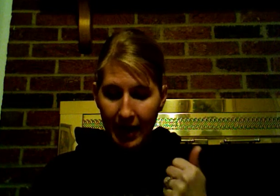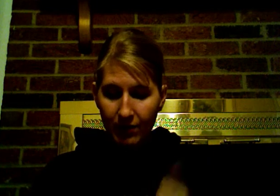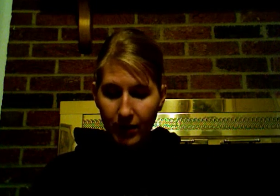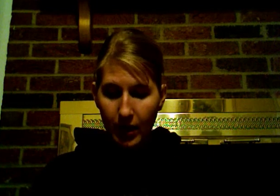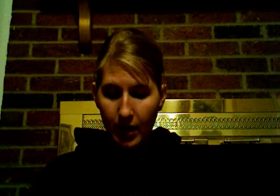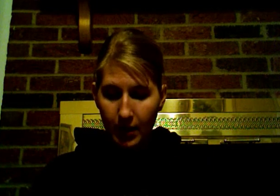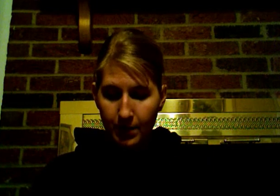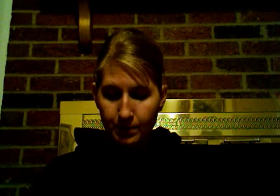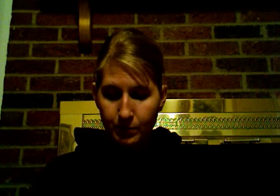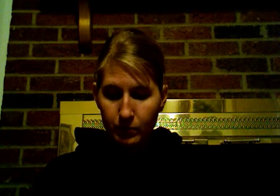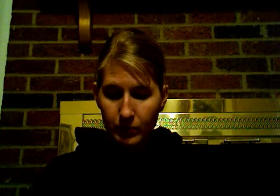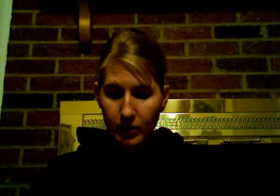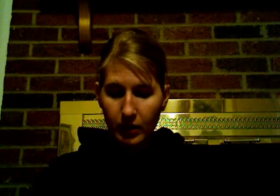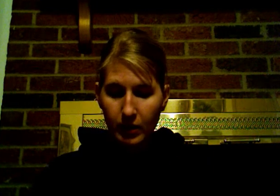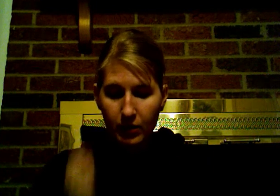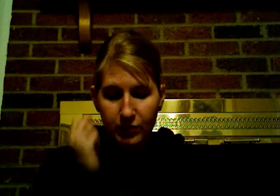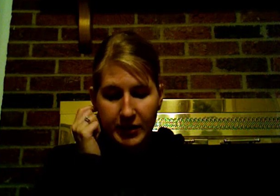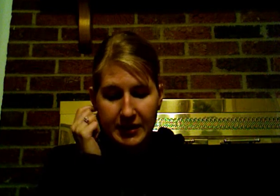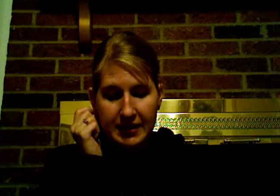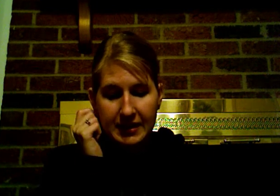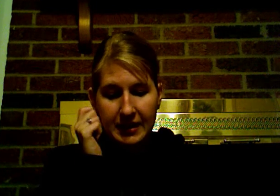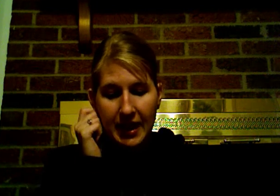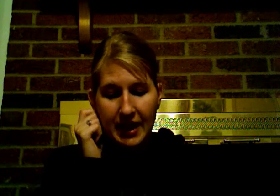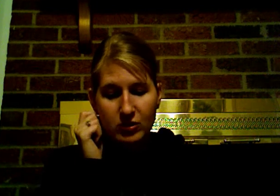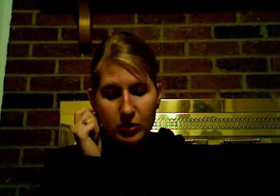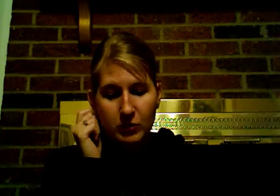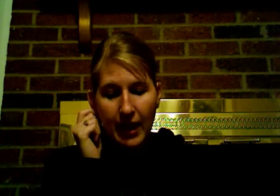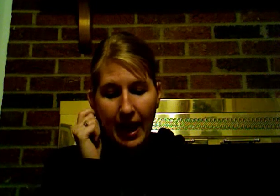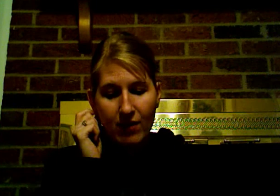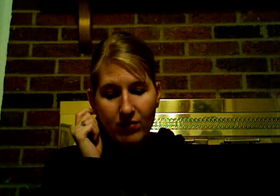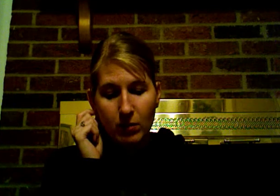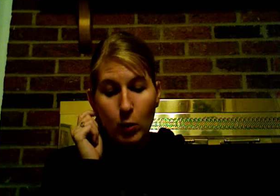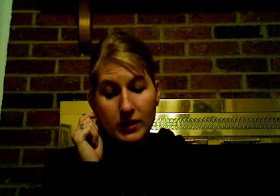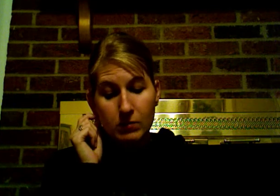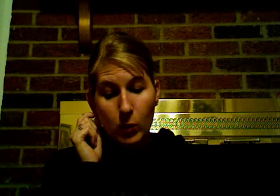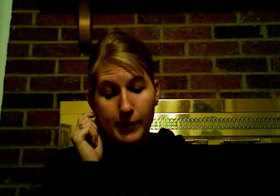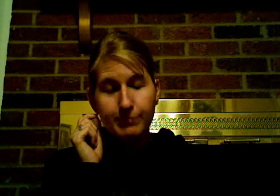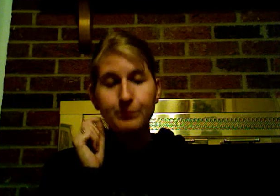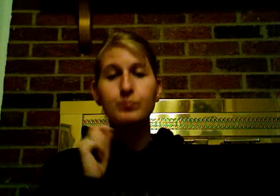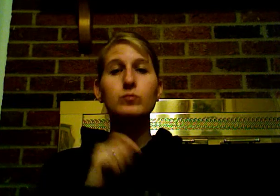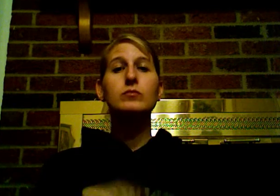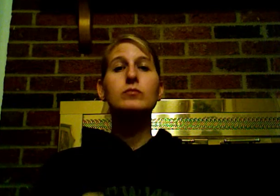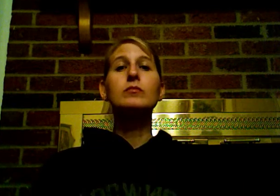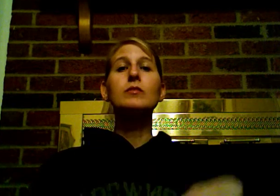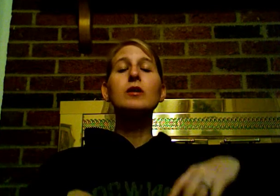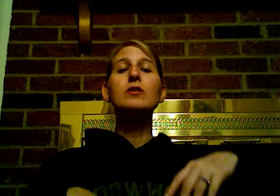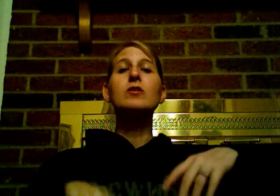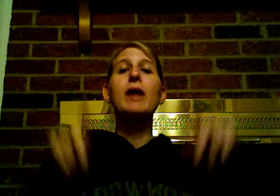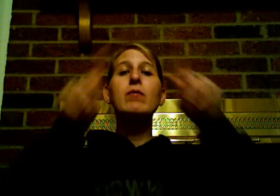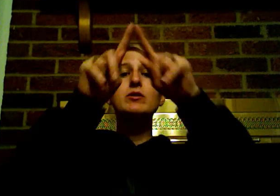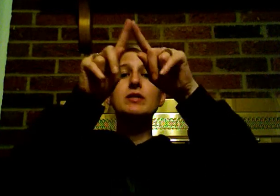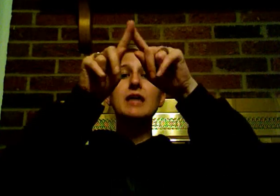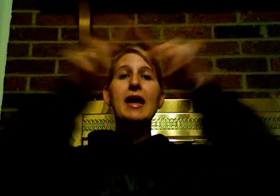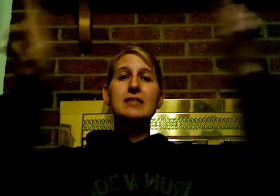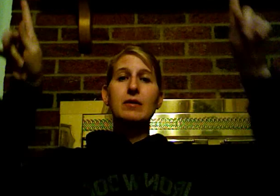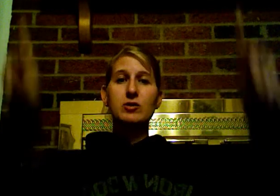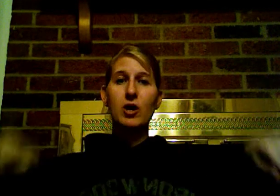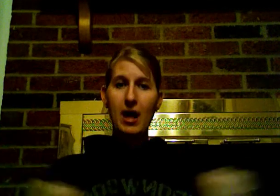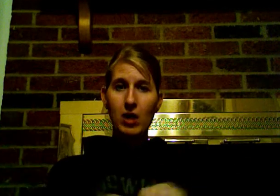have, for instance, in the classroom, you would have a bulletin board. So the way I would do this is I would draw the outline